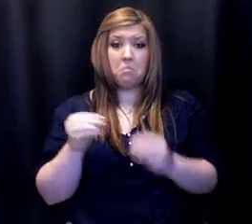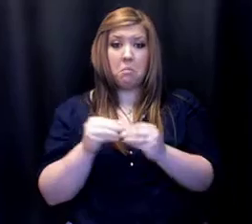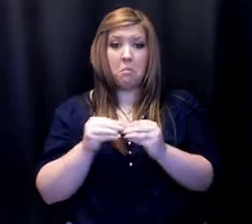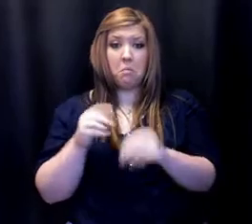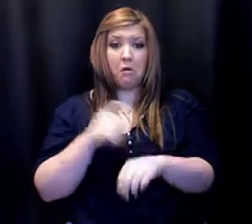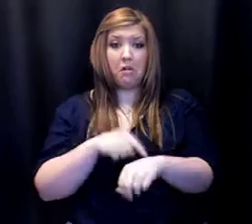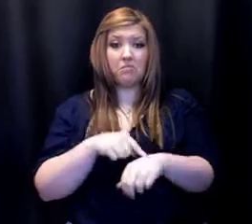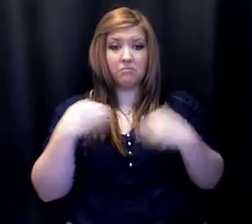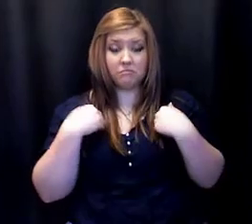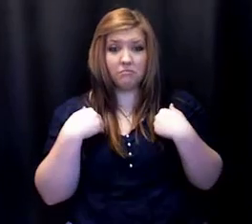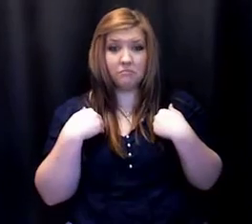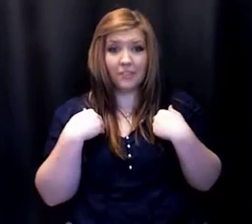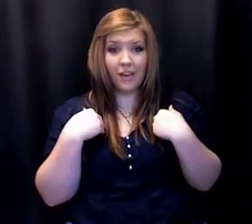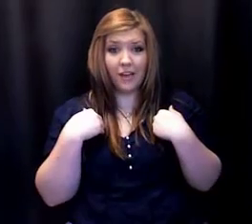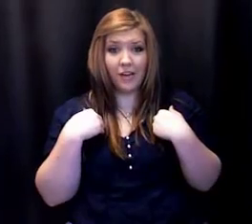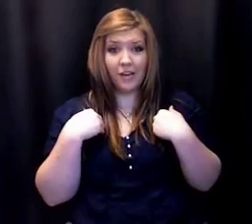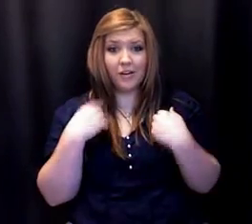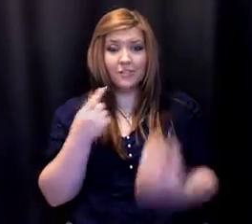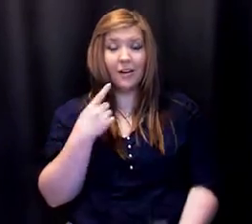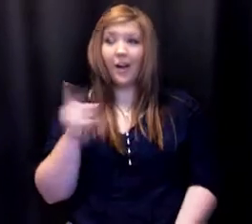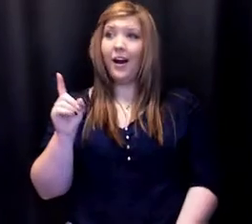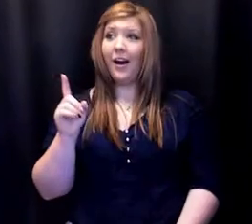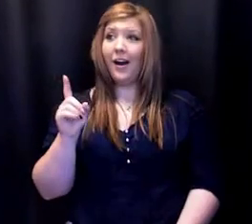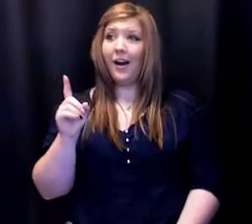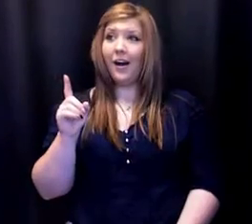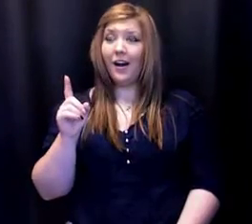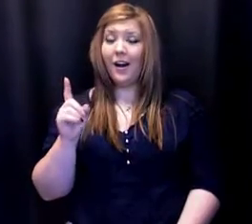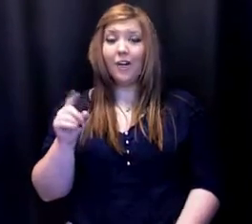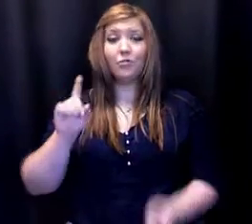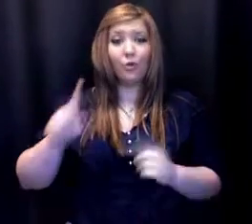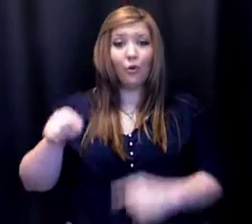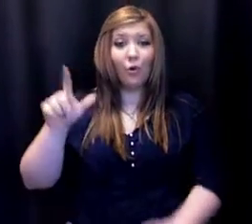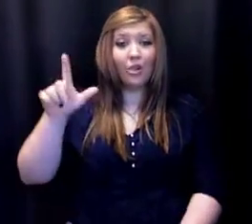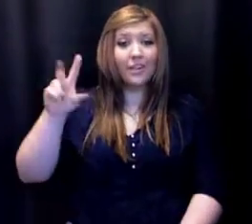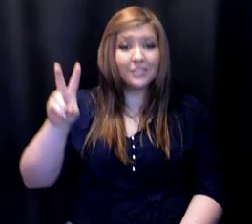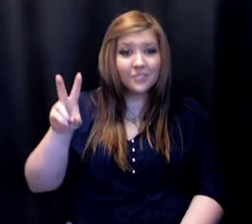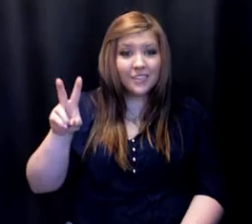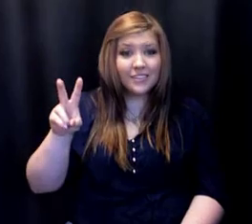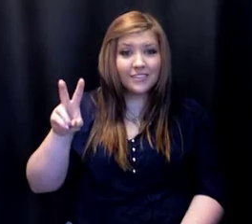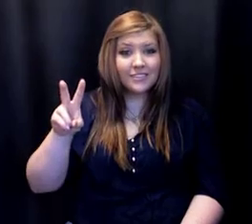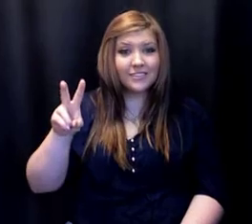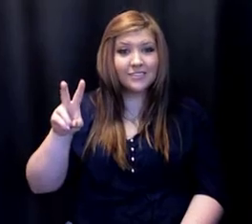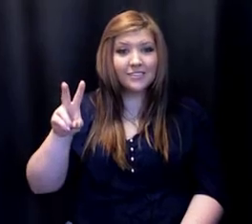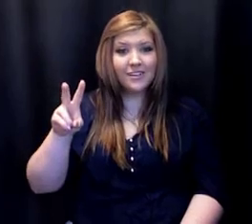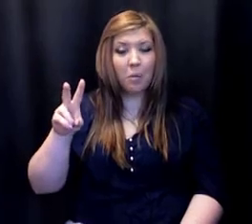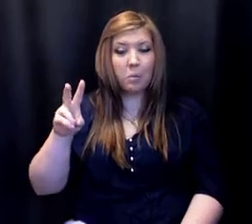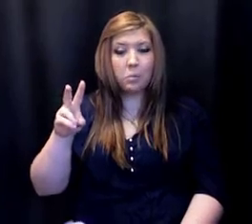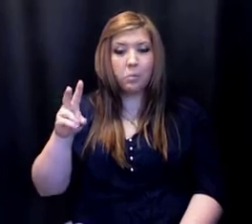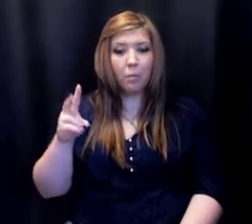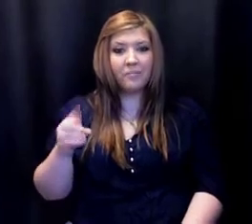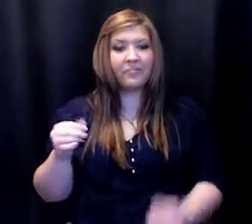Las Vegas. So we drove from the Grand Canyon to Las Vegas and spent a night at a hotel